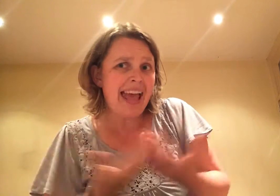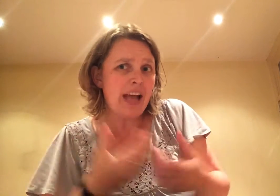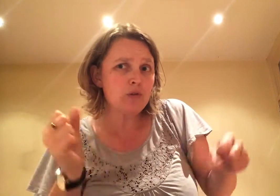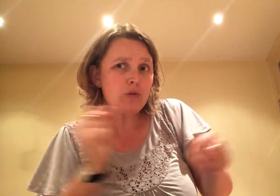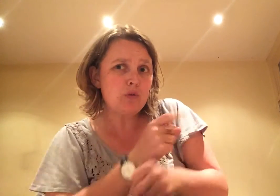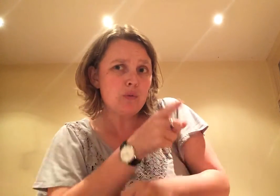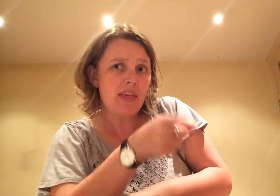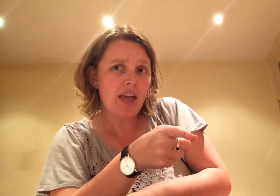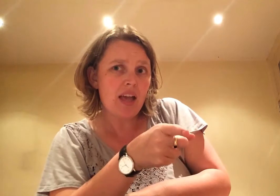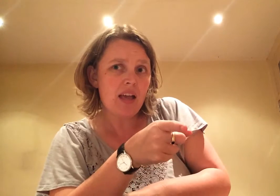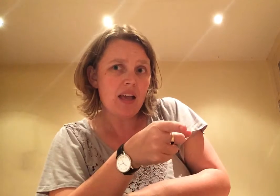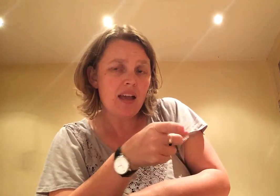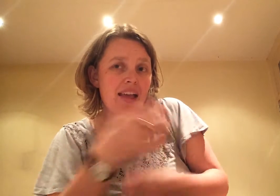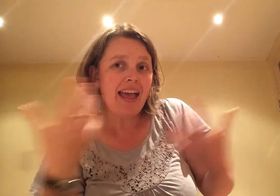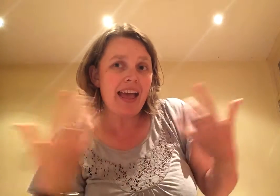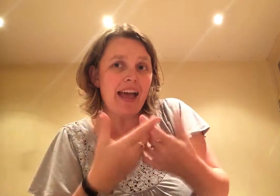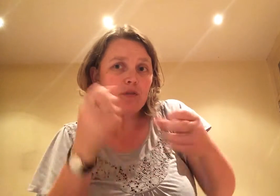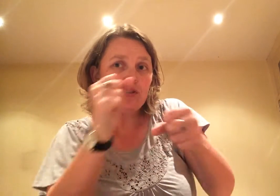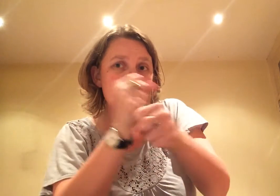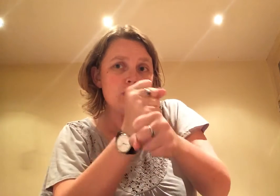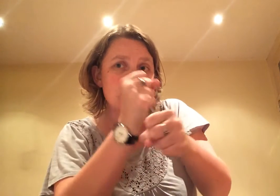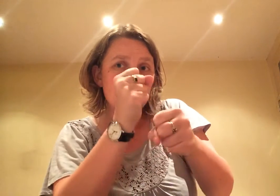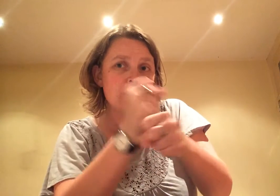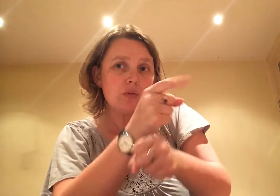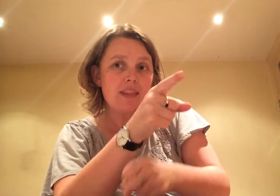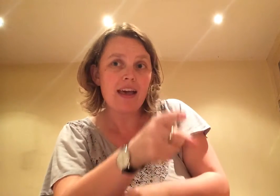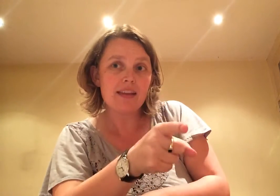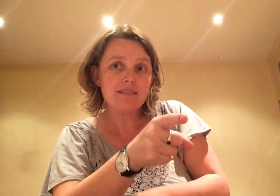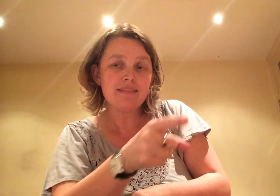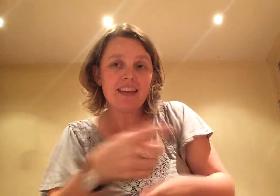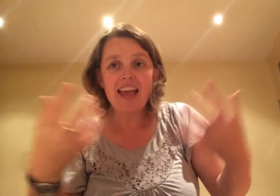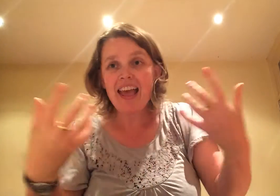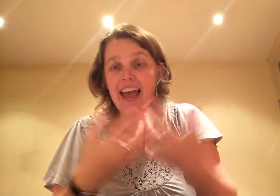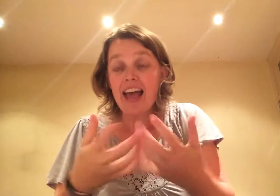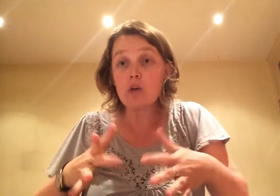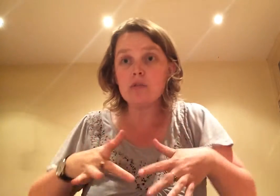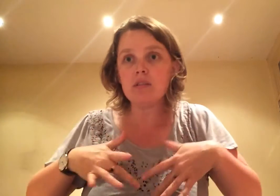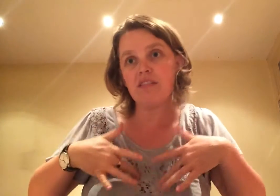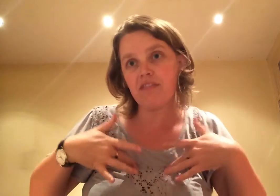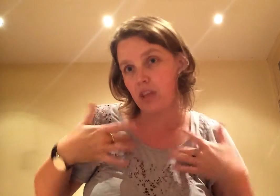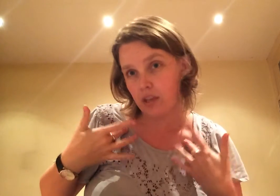How do you do that? How do you do that? How do you feel?